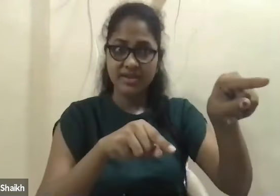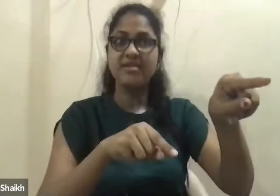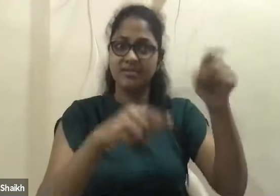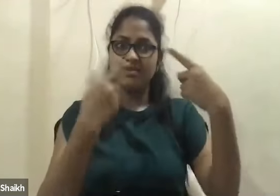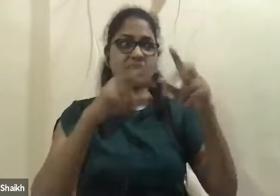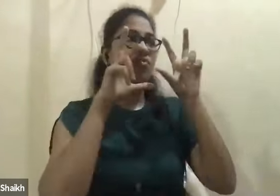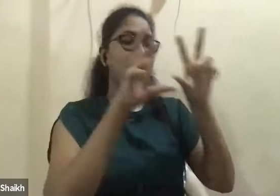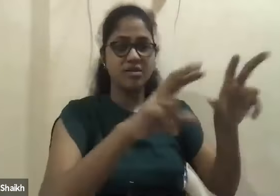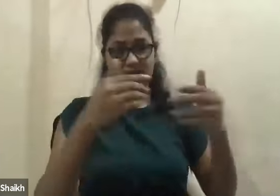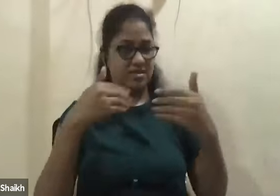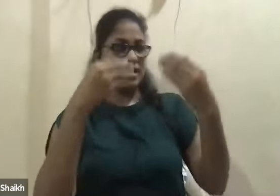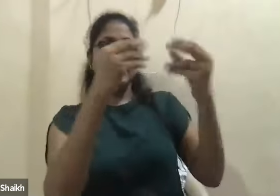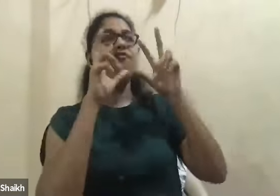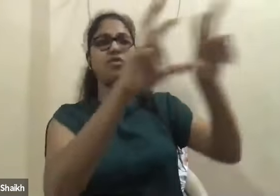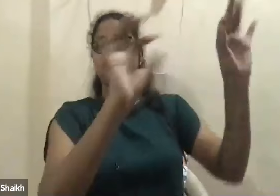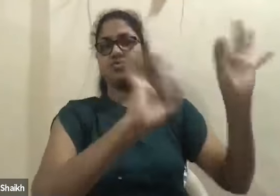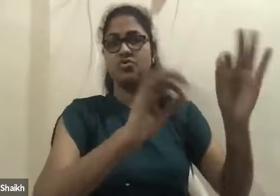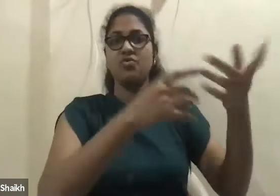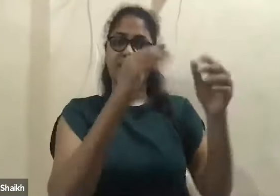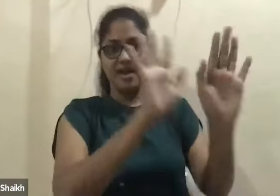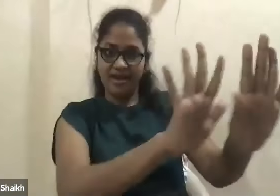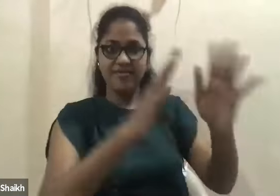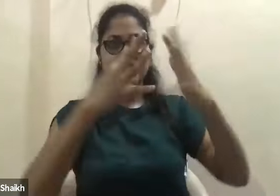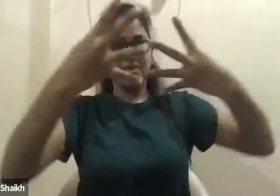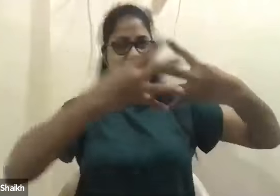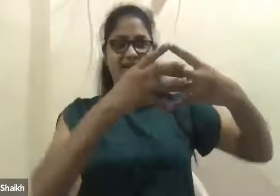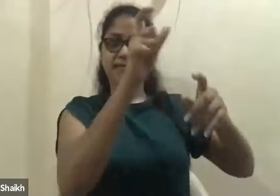that place? Yes. So that gatekeeper is a trust.